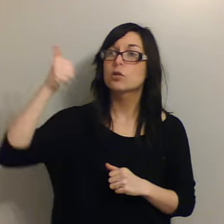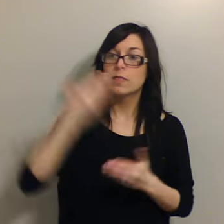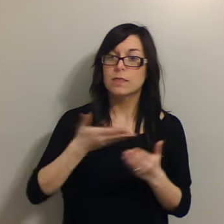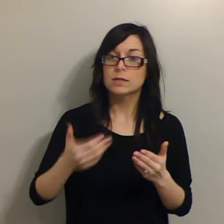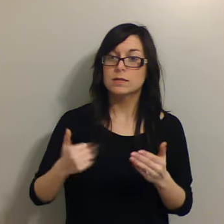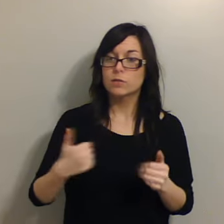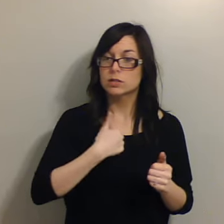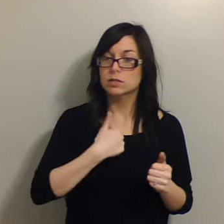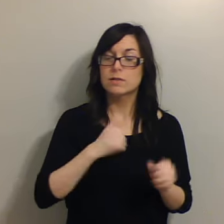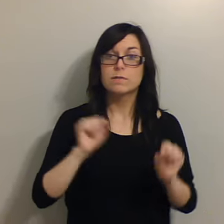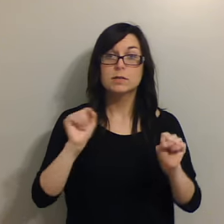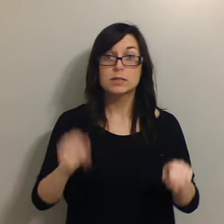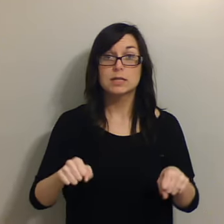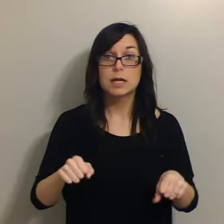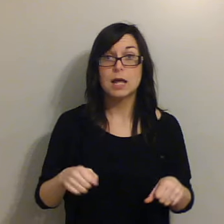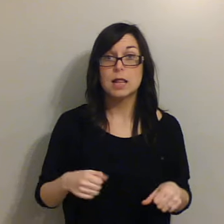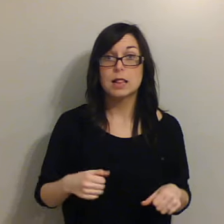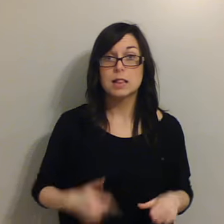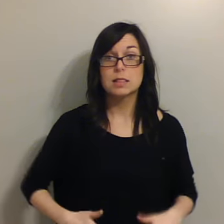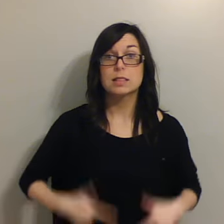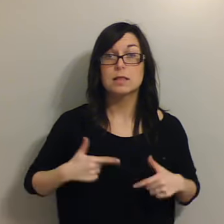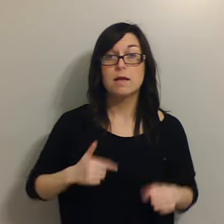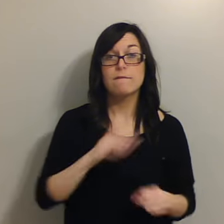constant focus on our beautiful communities.